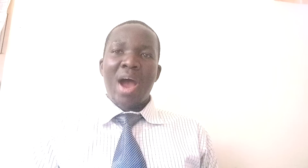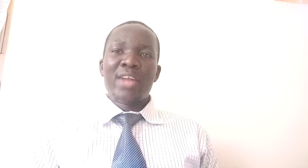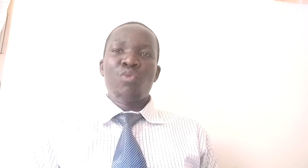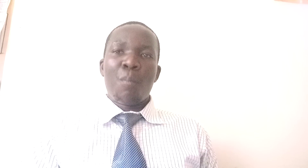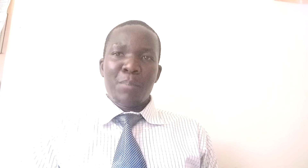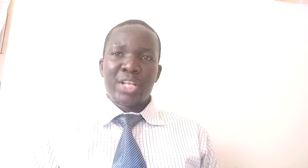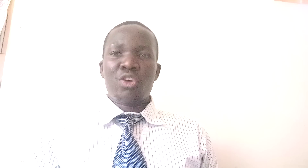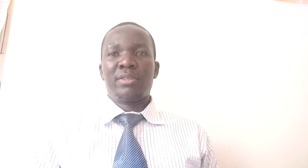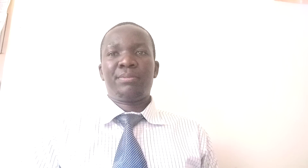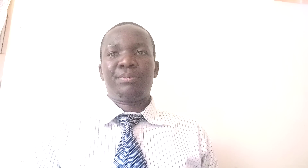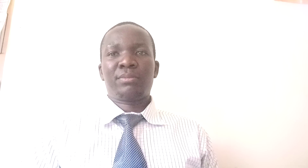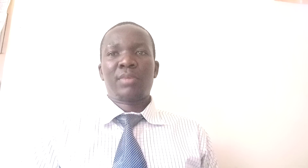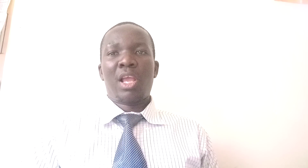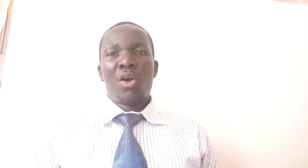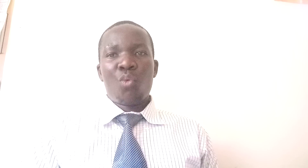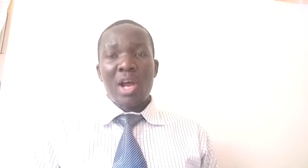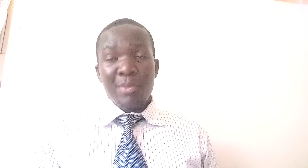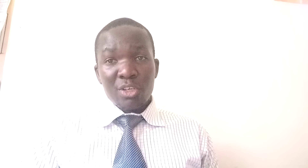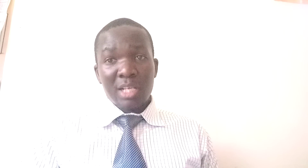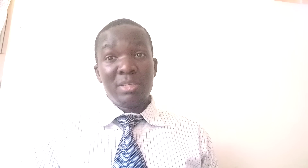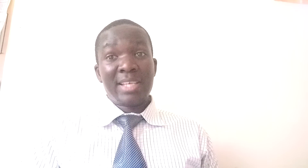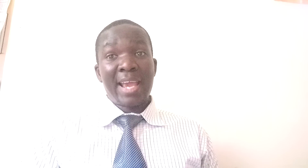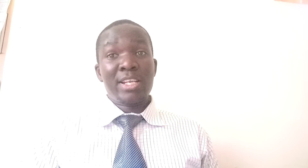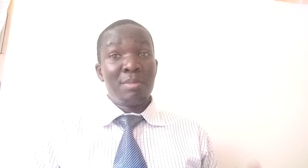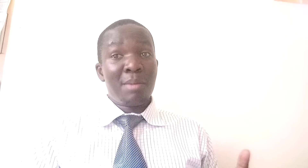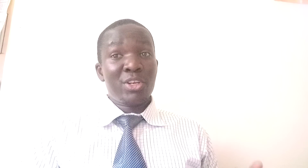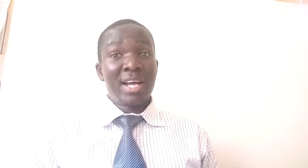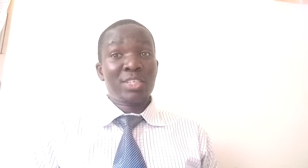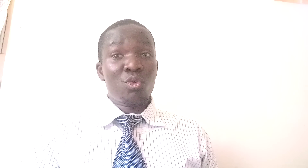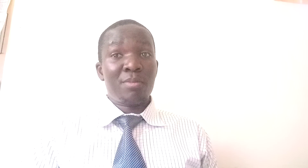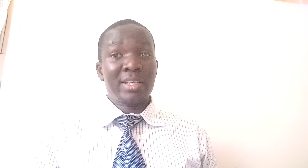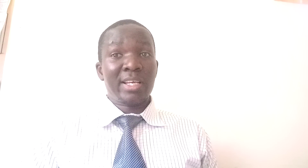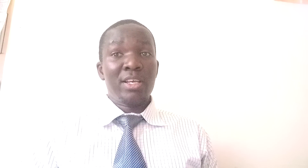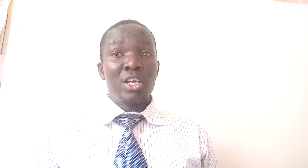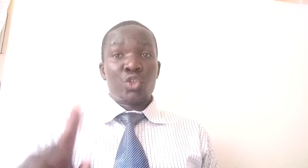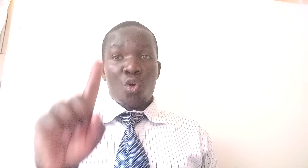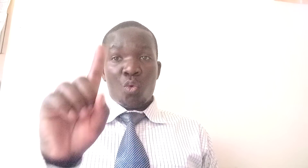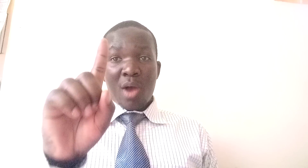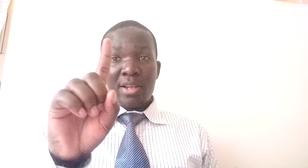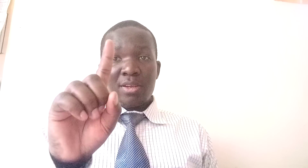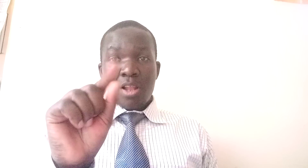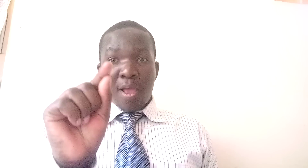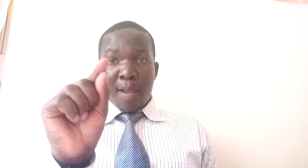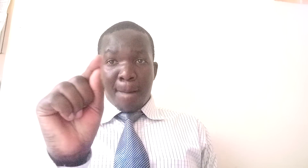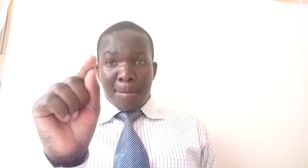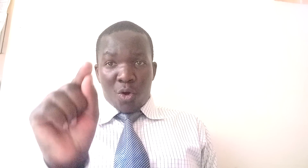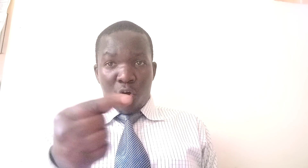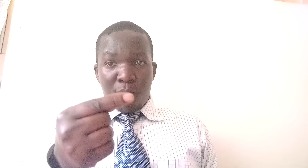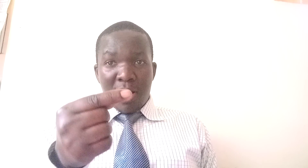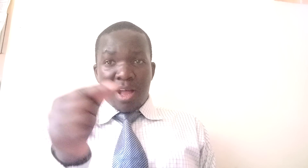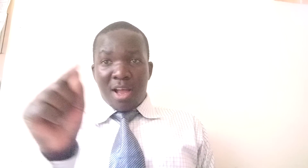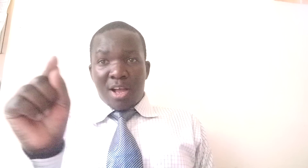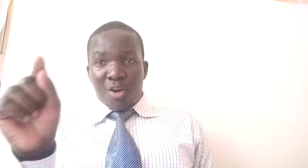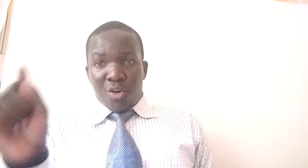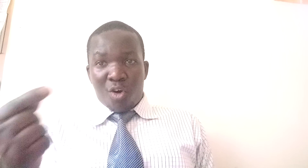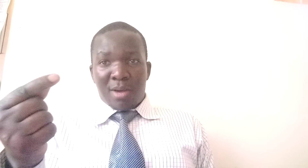1 million. 1 million can be signed. Remember, a million has two commas. Huh? So 1, comma, comma.